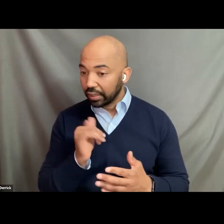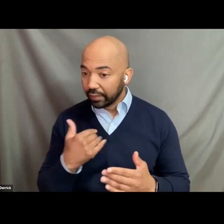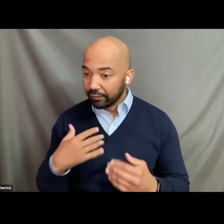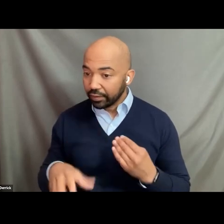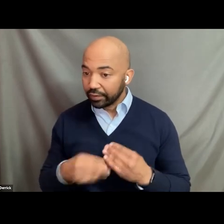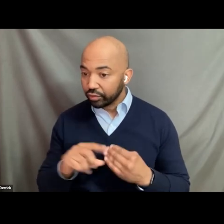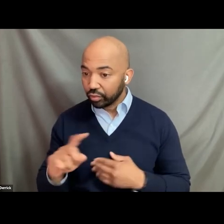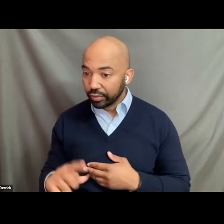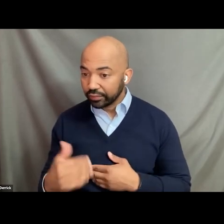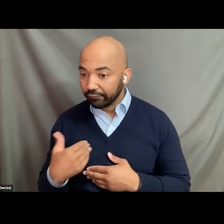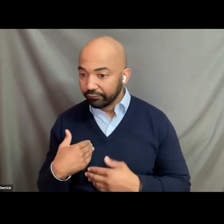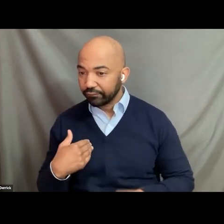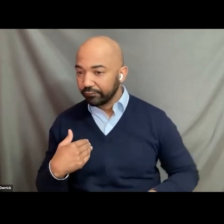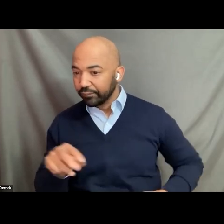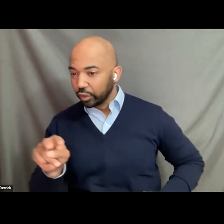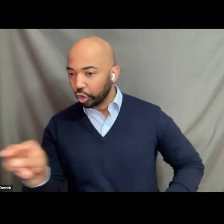another question. Let me take